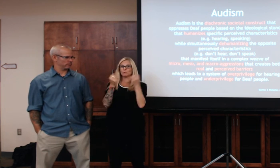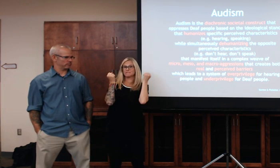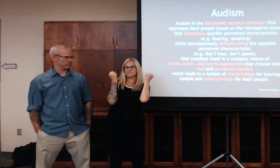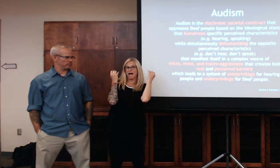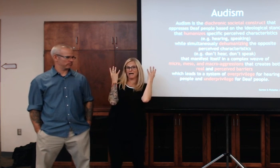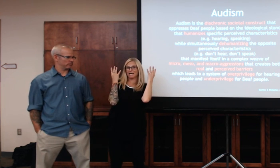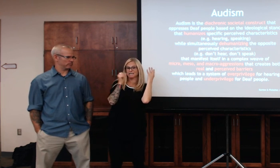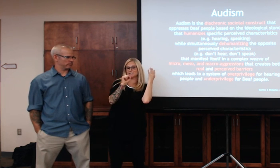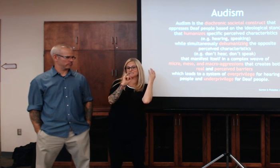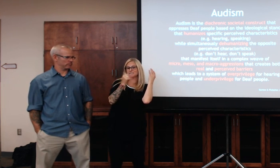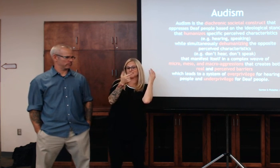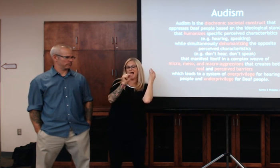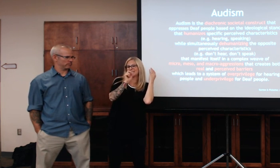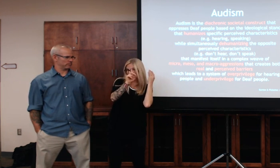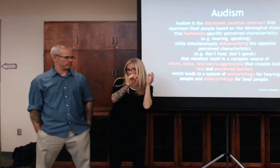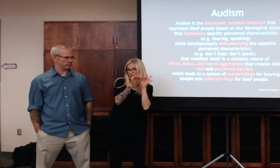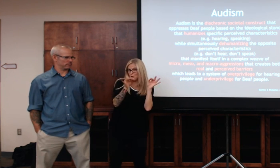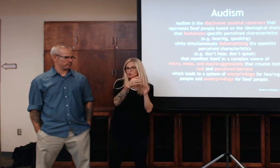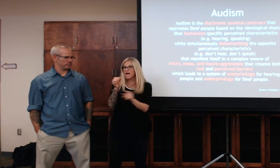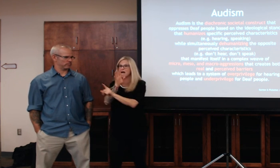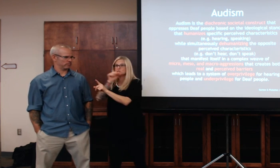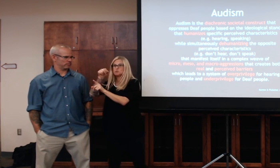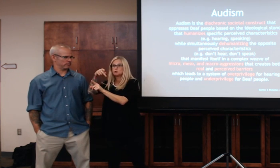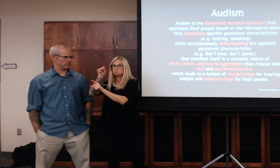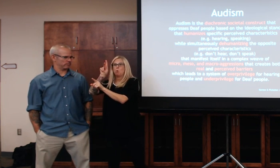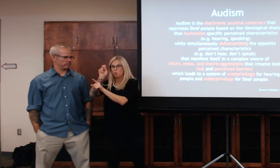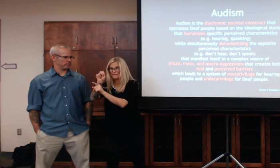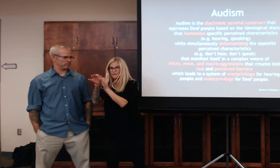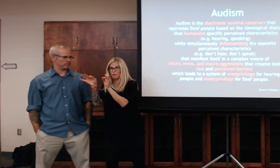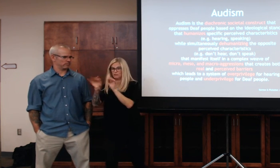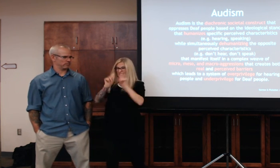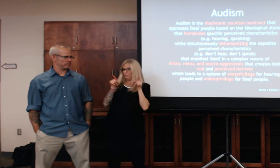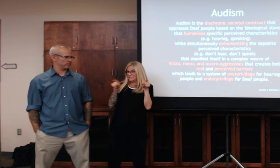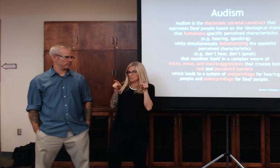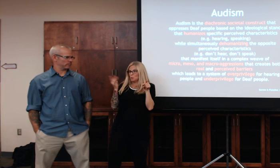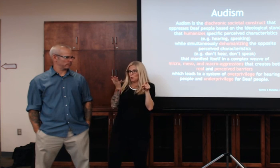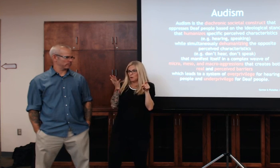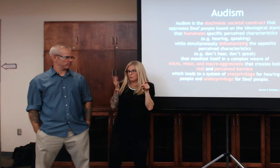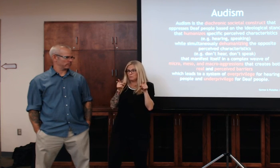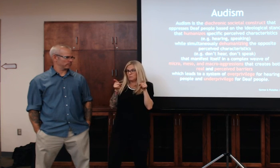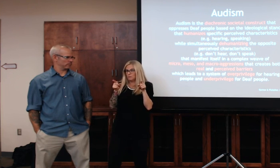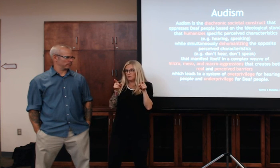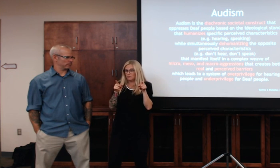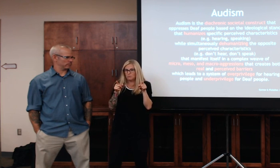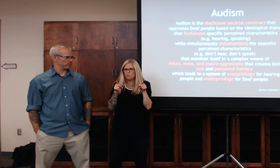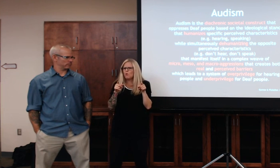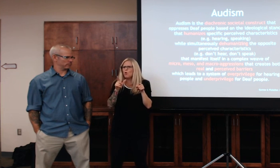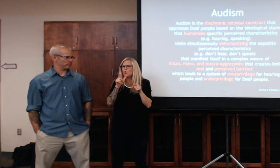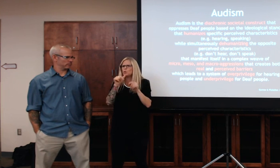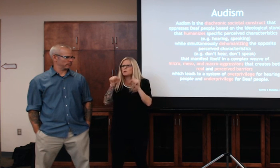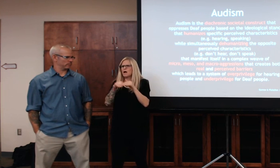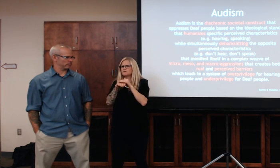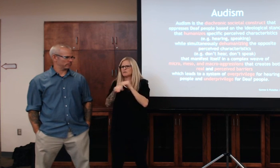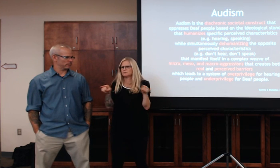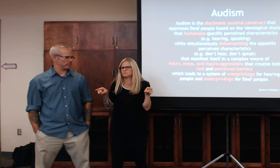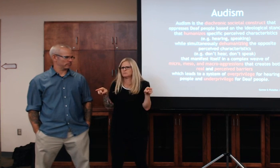between signed language and spoken language, the difference between those things is who can access